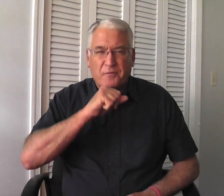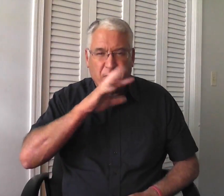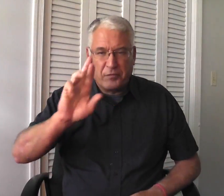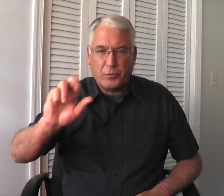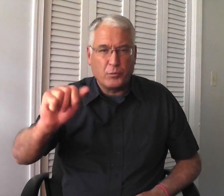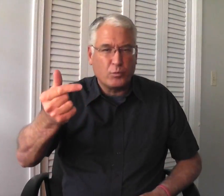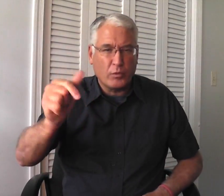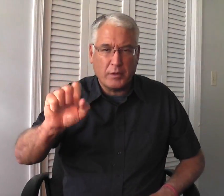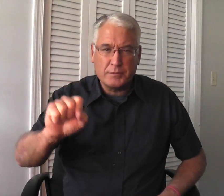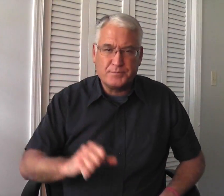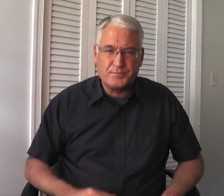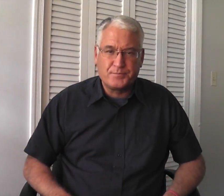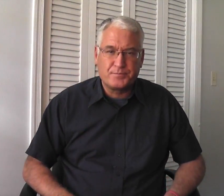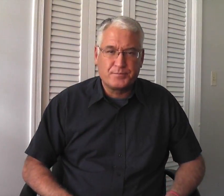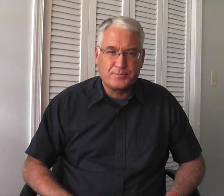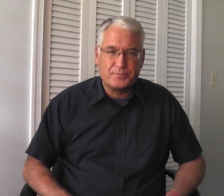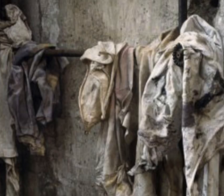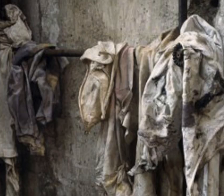sacrifice of filthy rags.